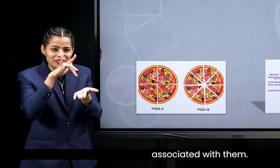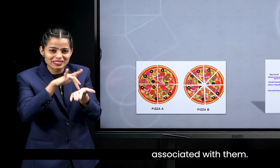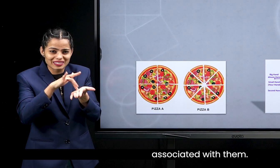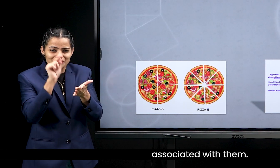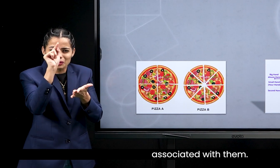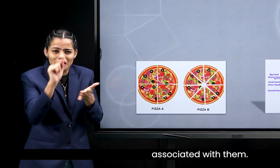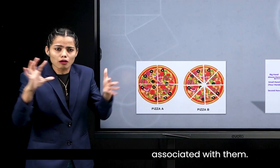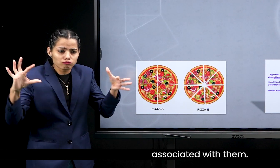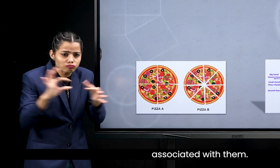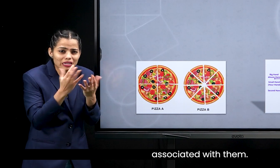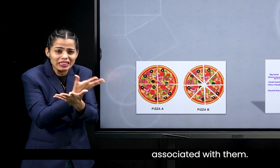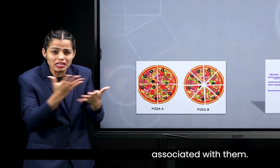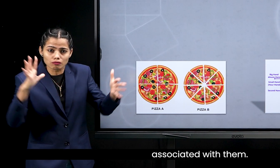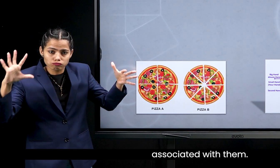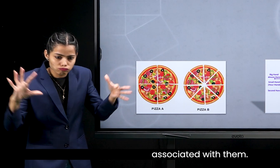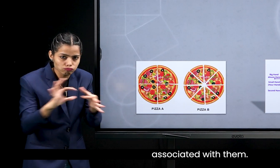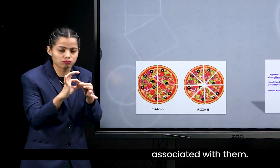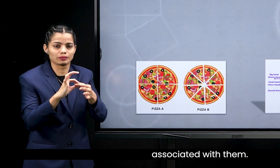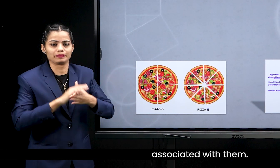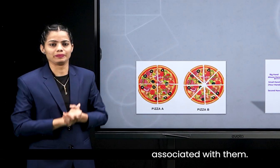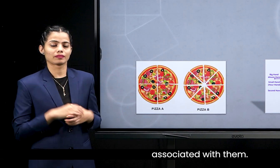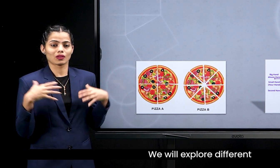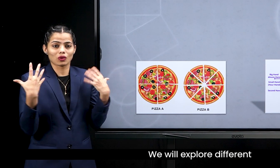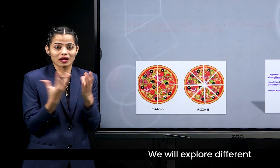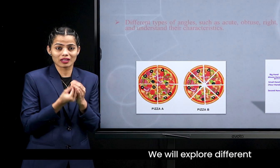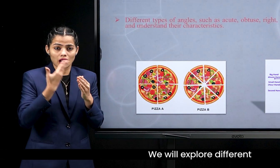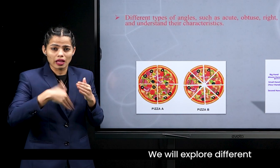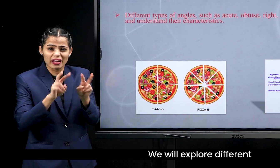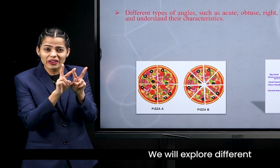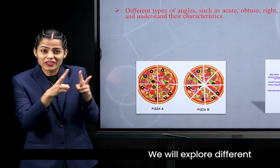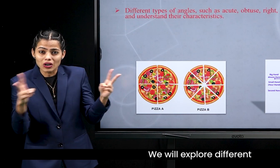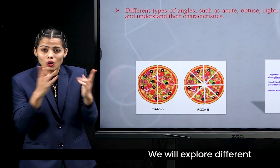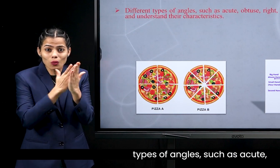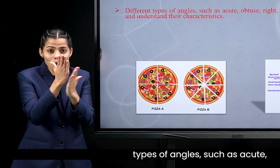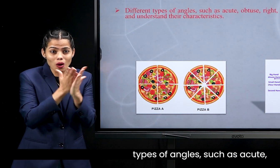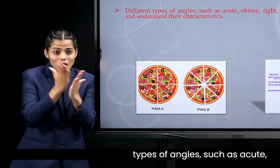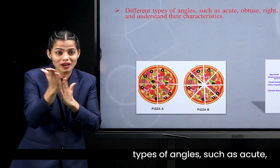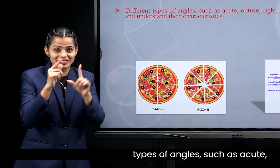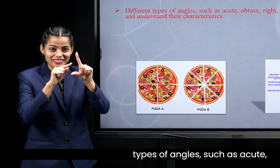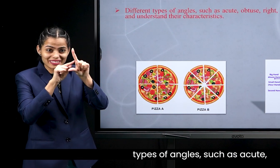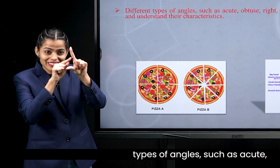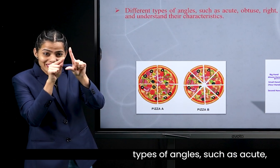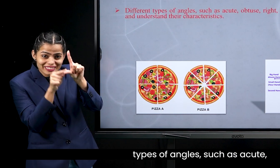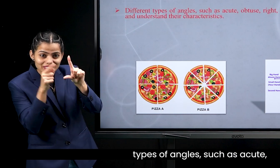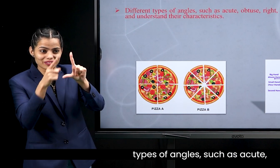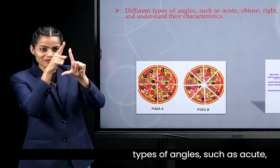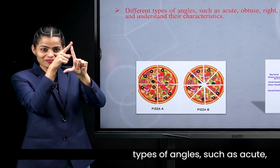properties associated with them. We will explore different types of angles such as